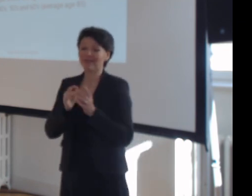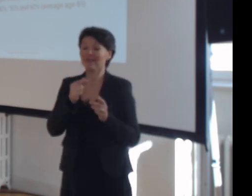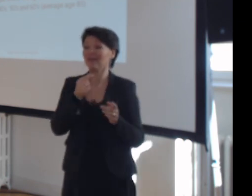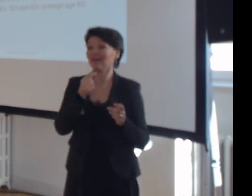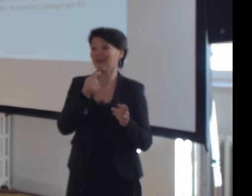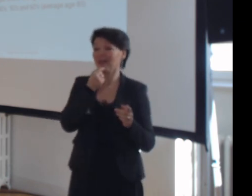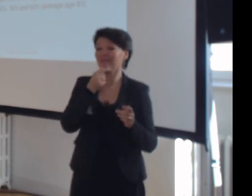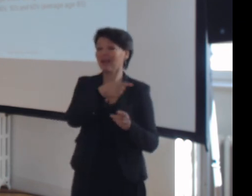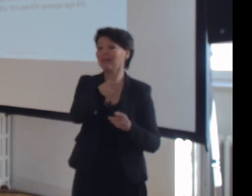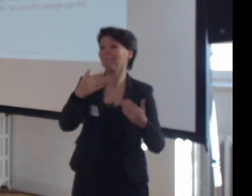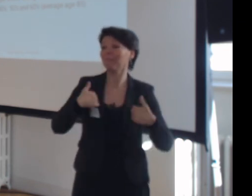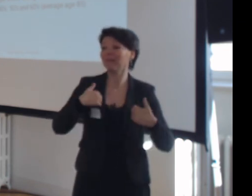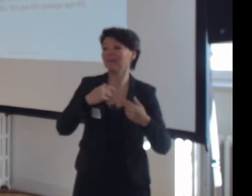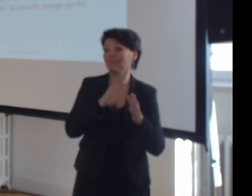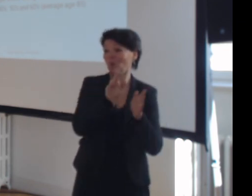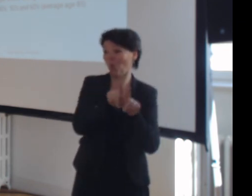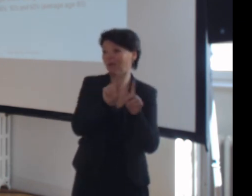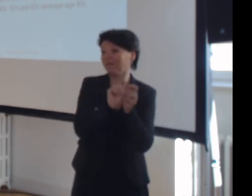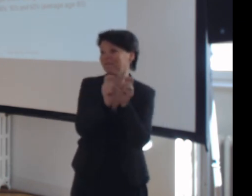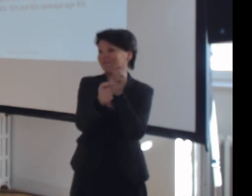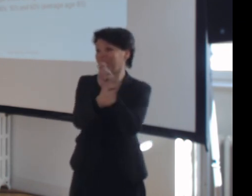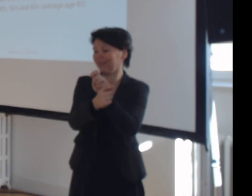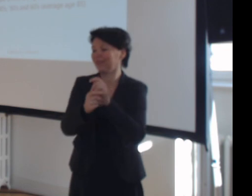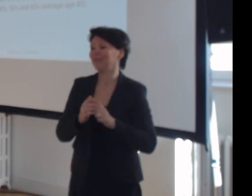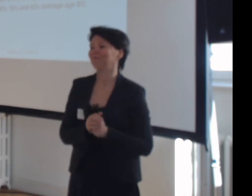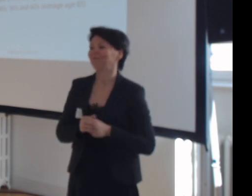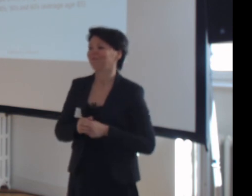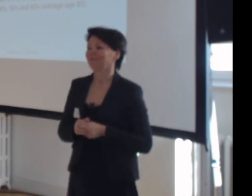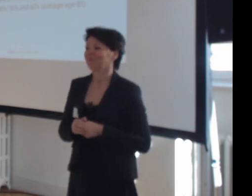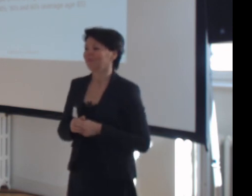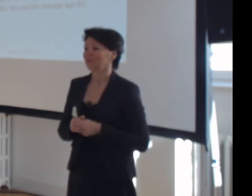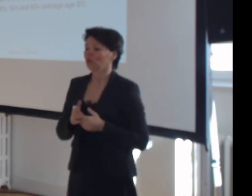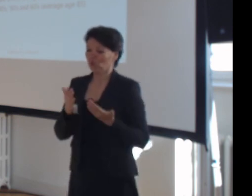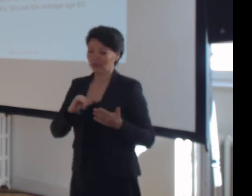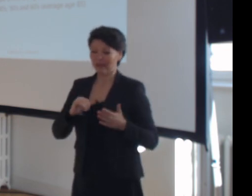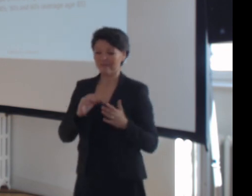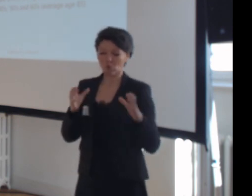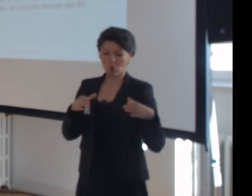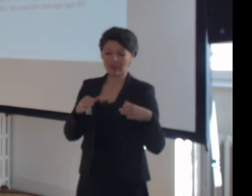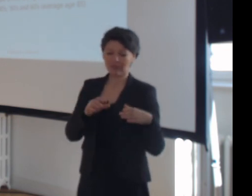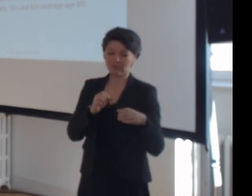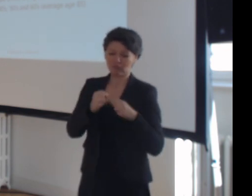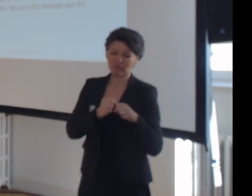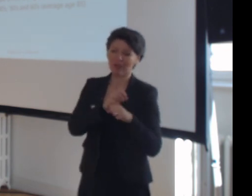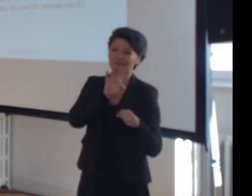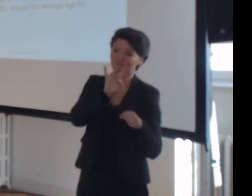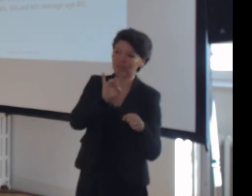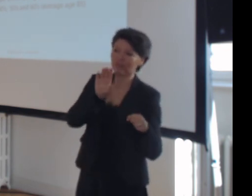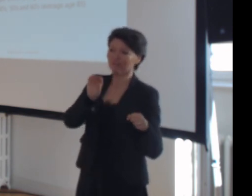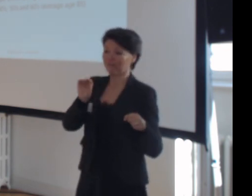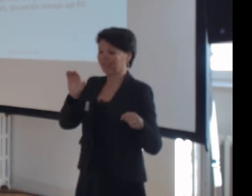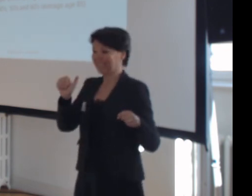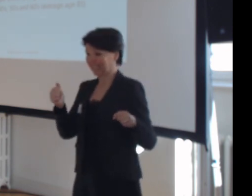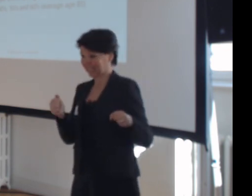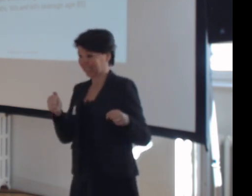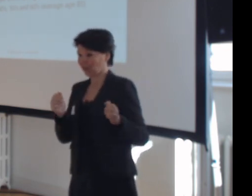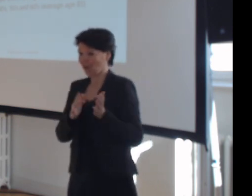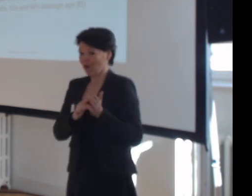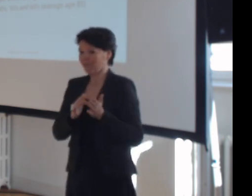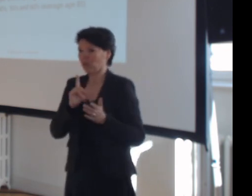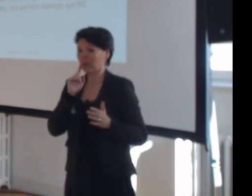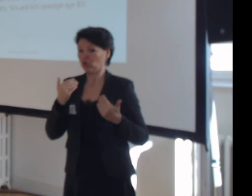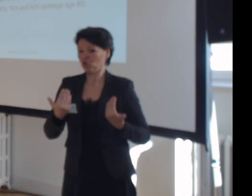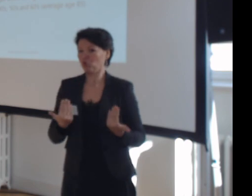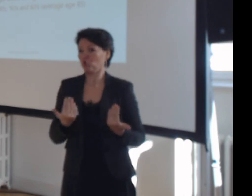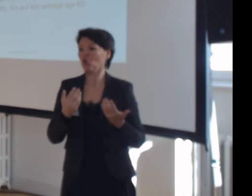our material covers largely the 50s, 40s, 50s, and 60s, because those are the decades that our reader was,